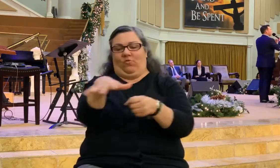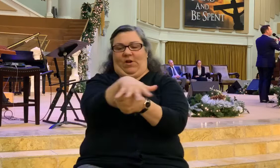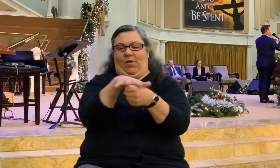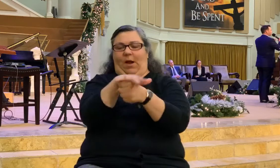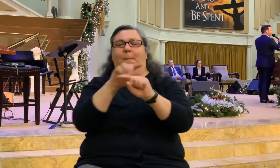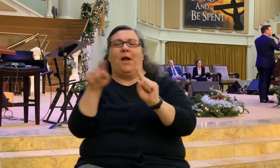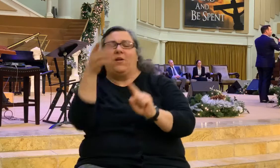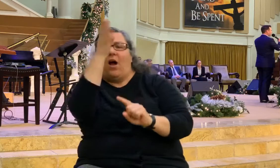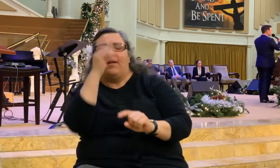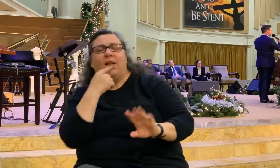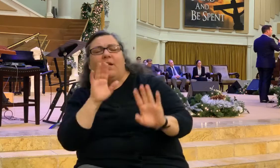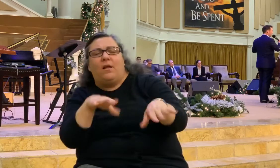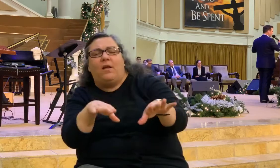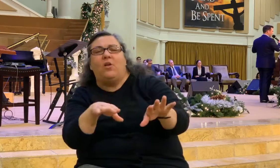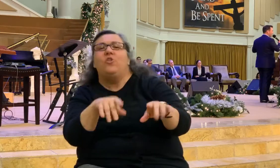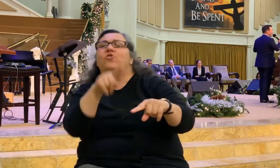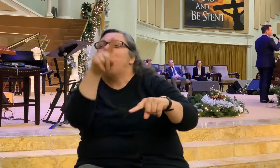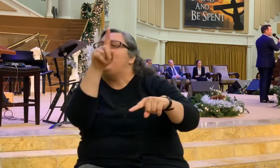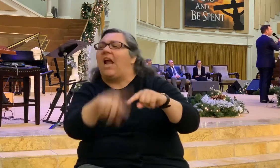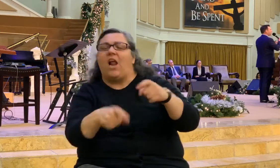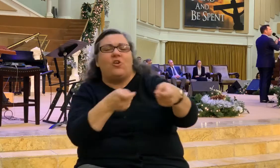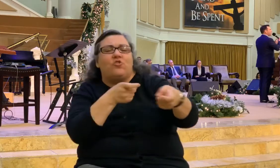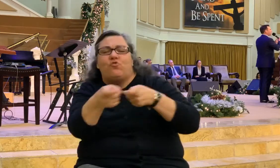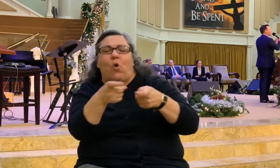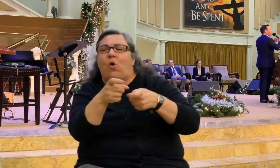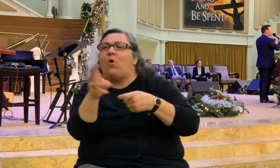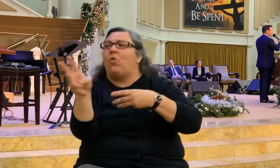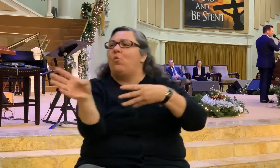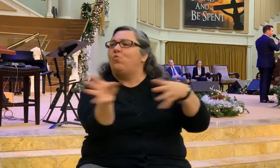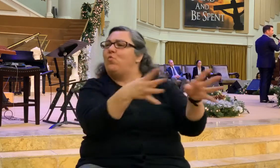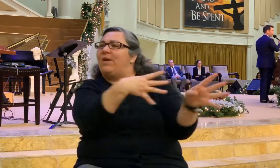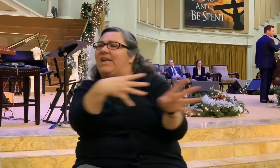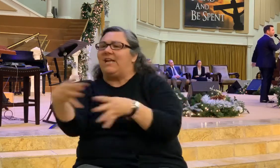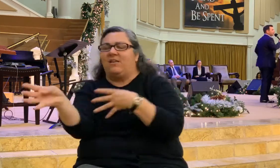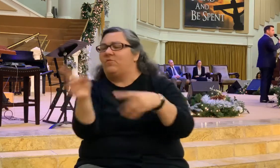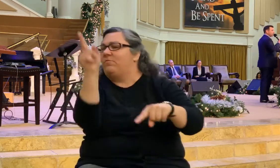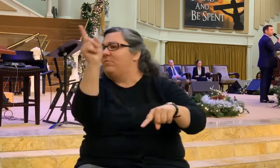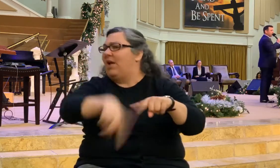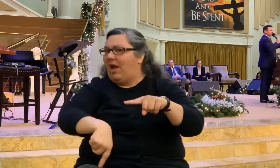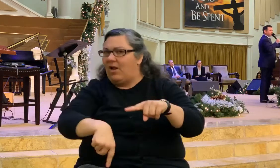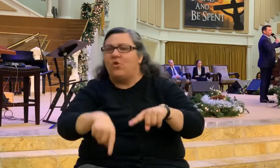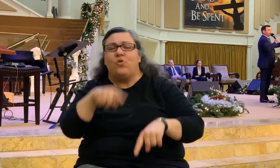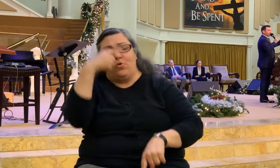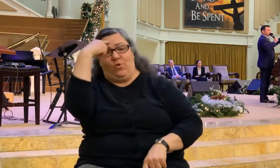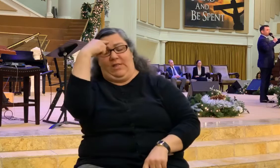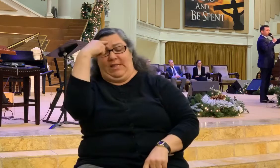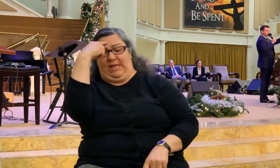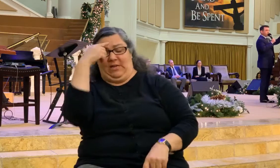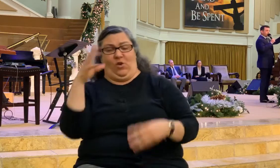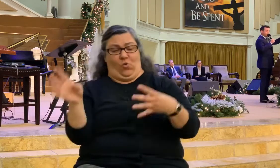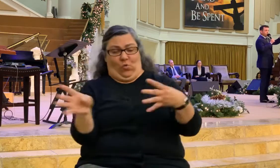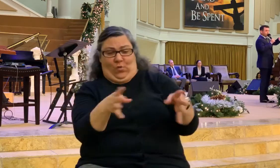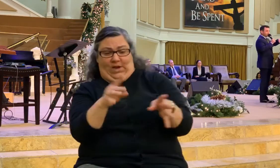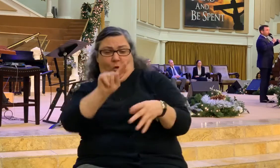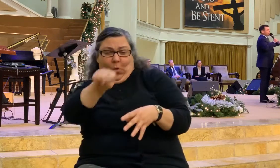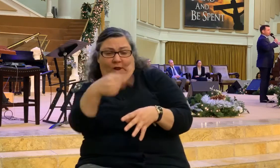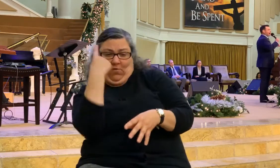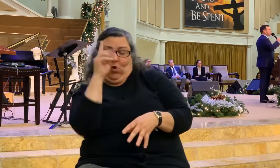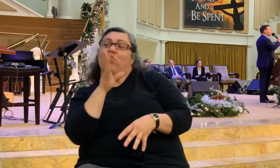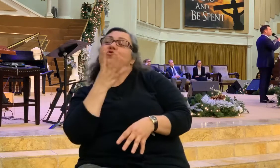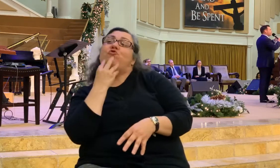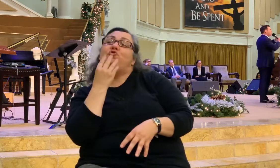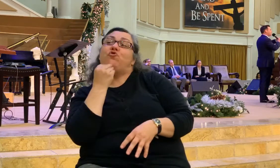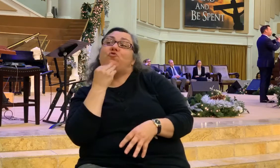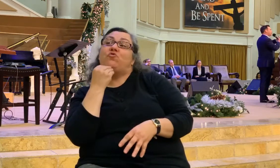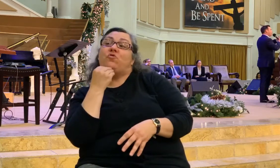cannot marginalize the wind, and you cannot harness the wind. You think this wind is just for the Jews, but